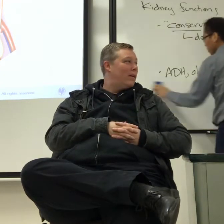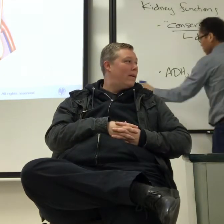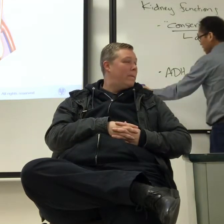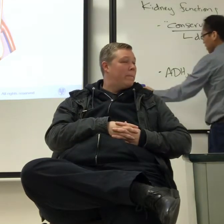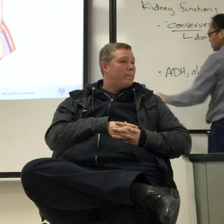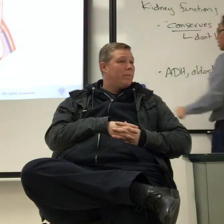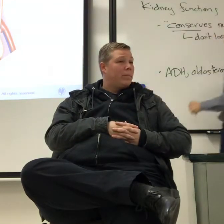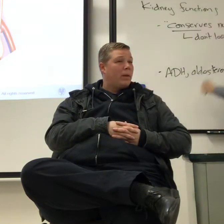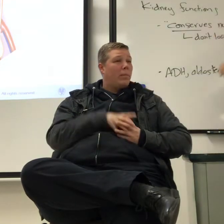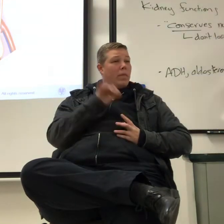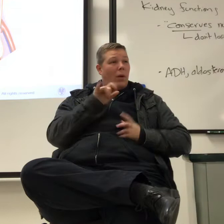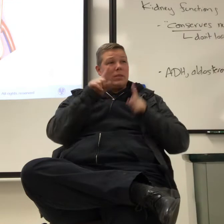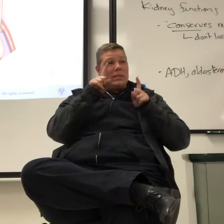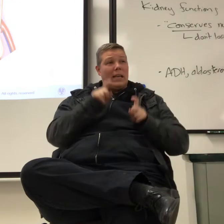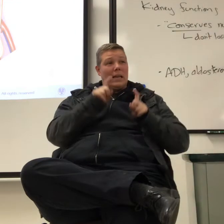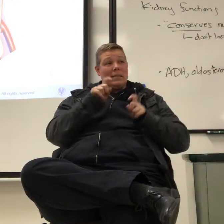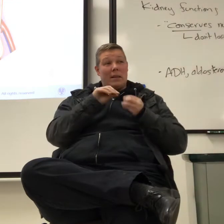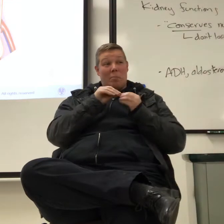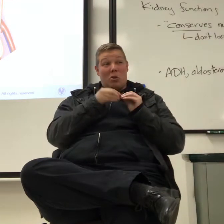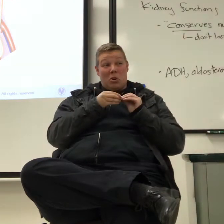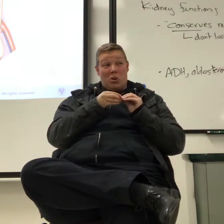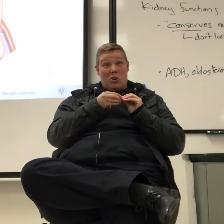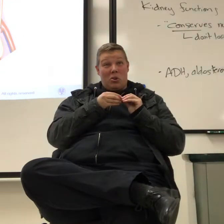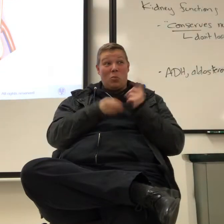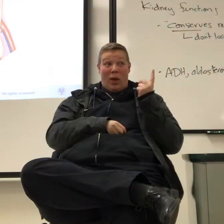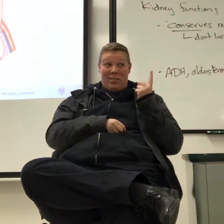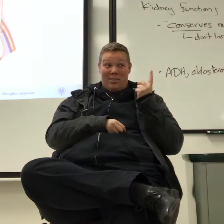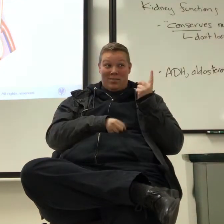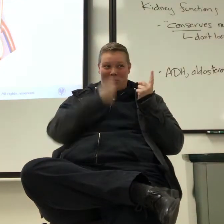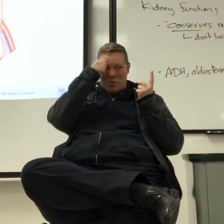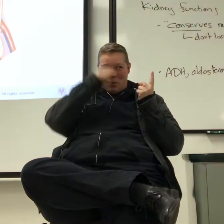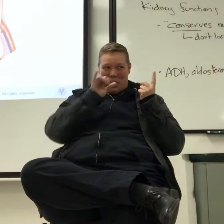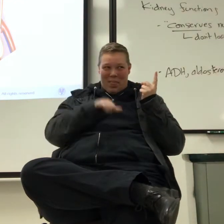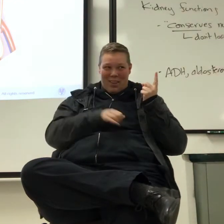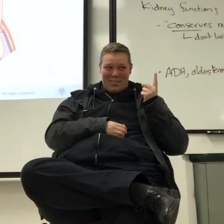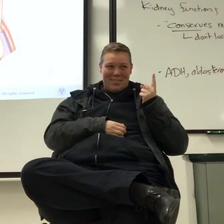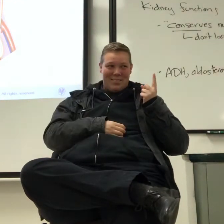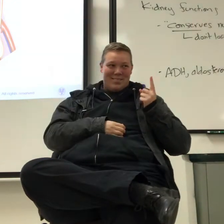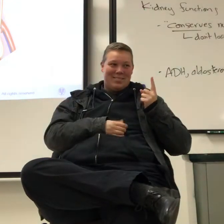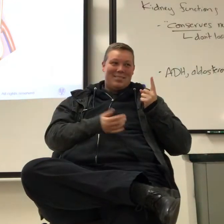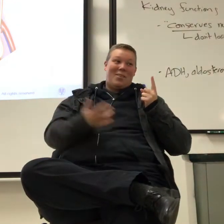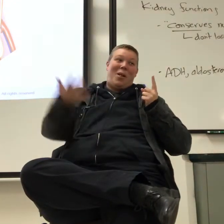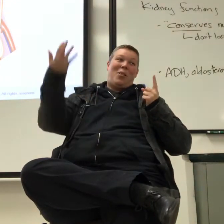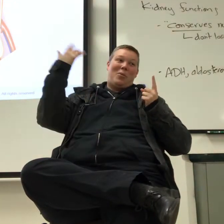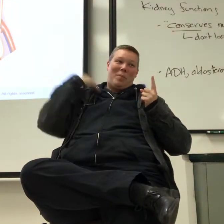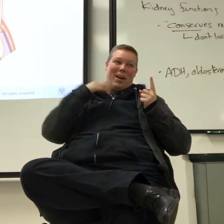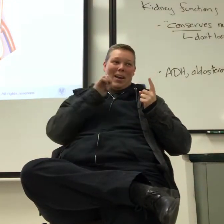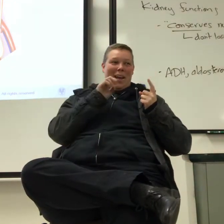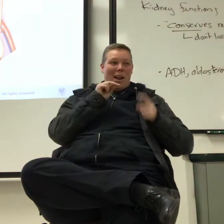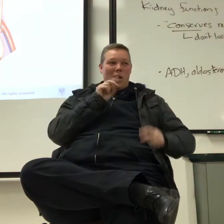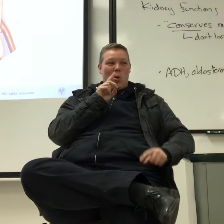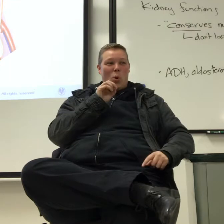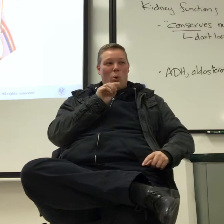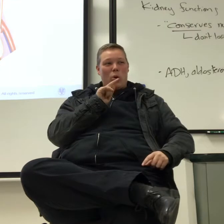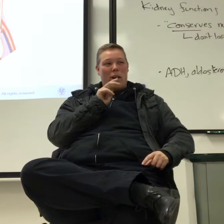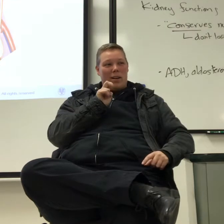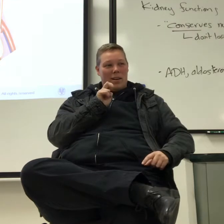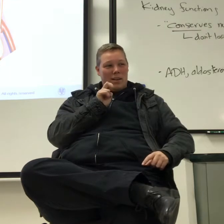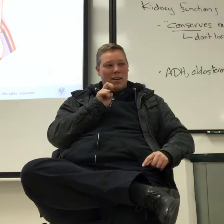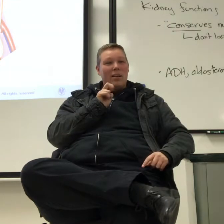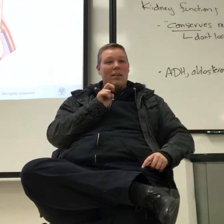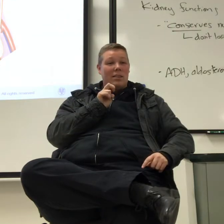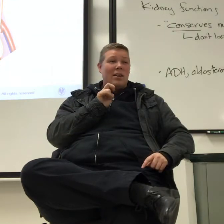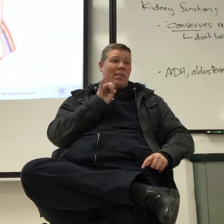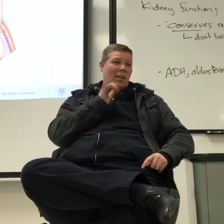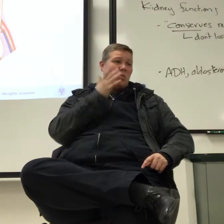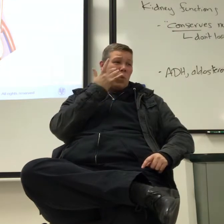That was test number 1. Remember that? Endocrine. We did talk about that. Well, anyways, that's kind of why